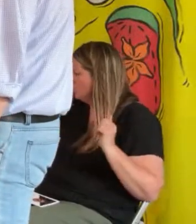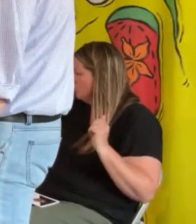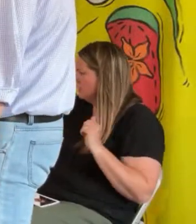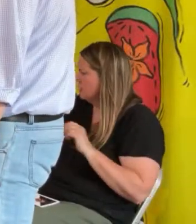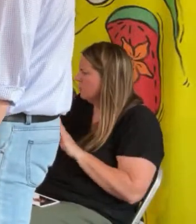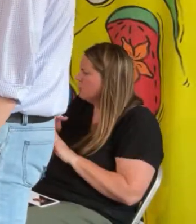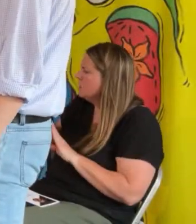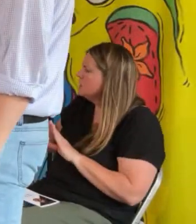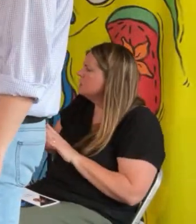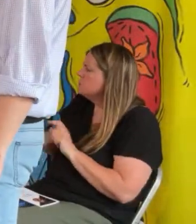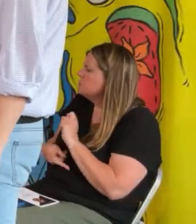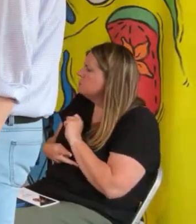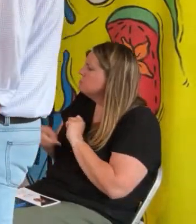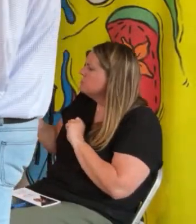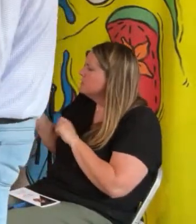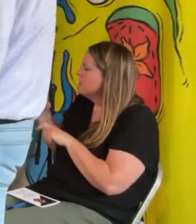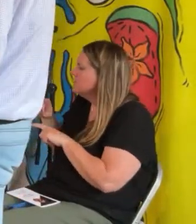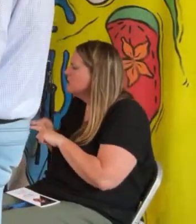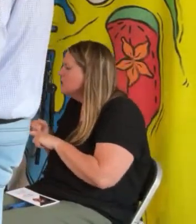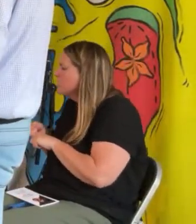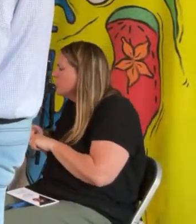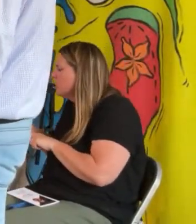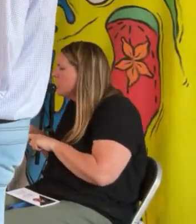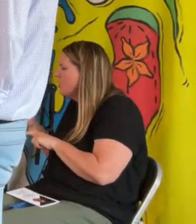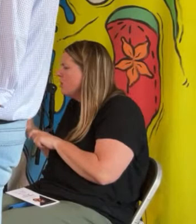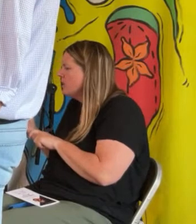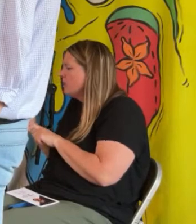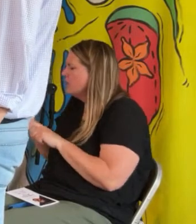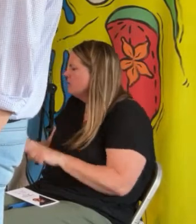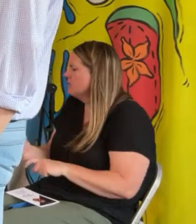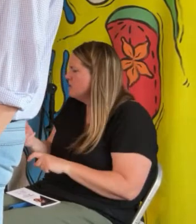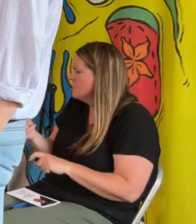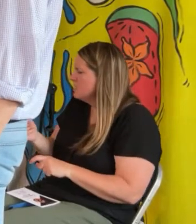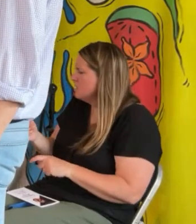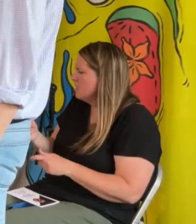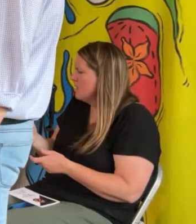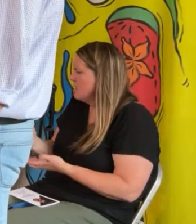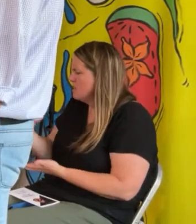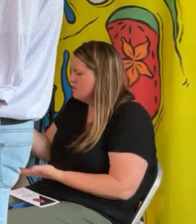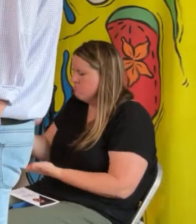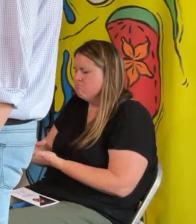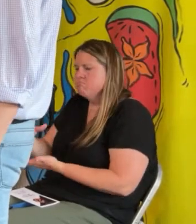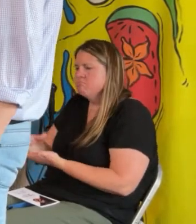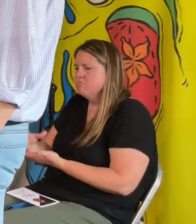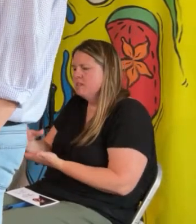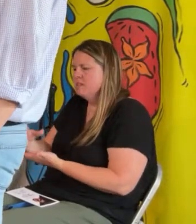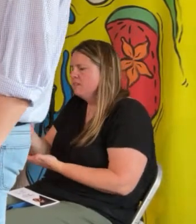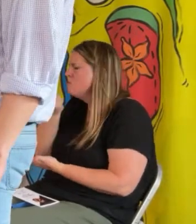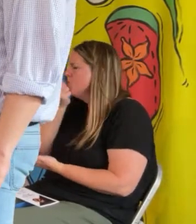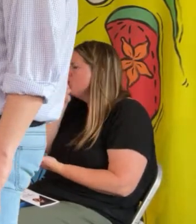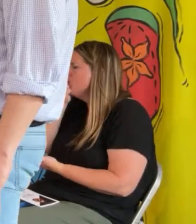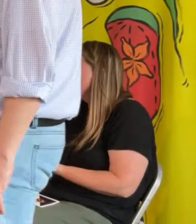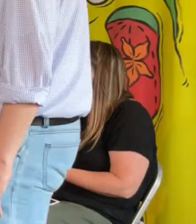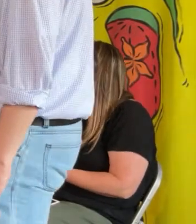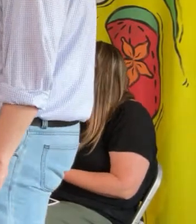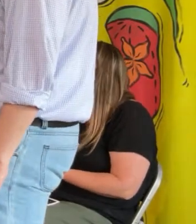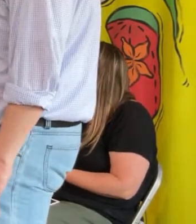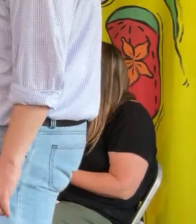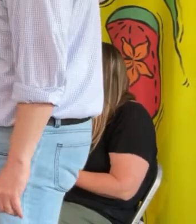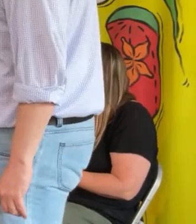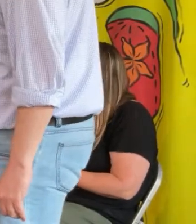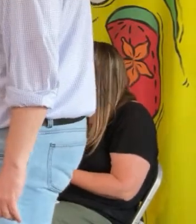zips a cigarette, another gives a dog a pint of sunlit beer. You will